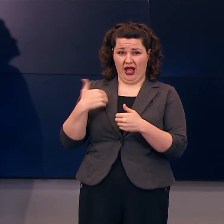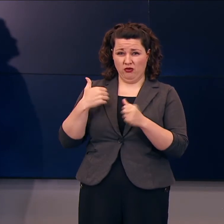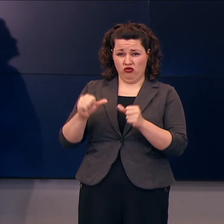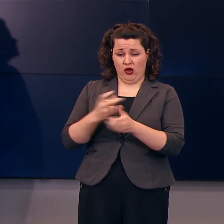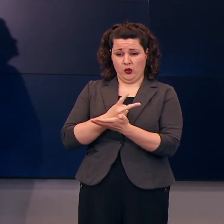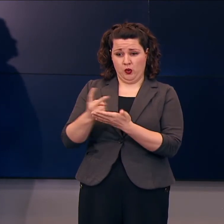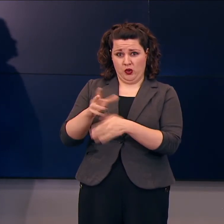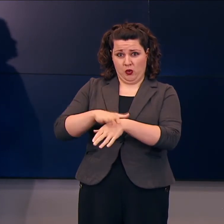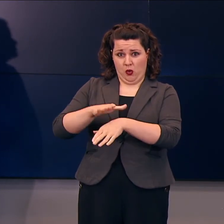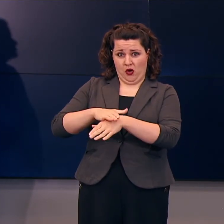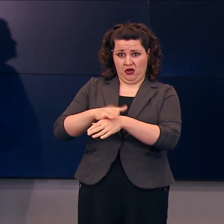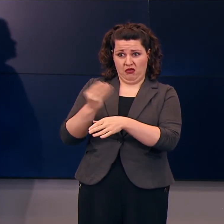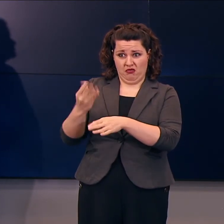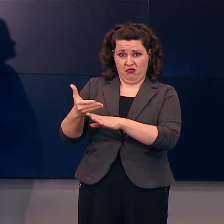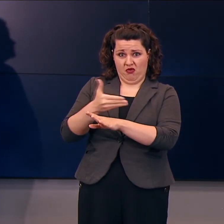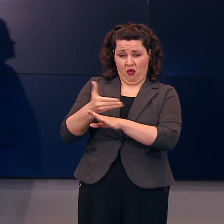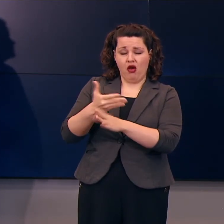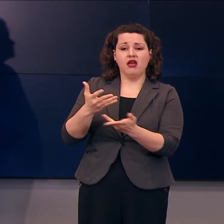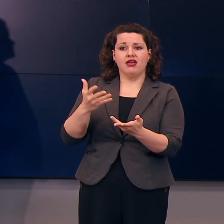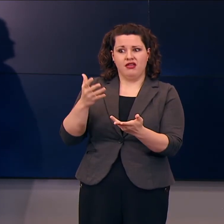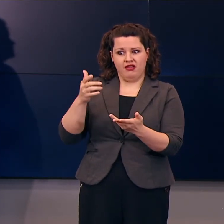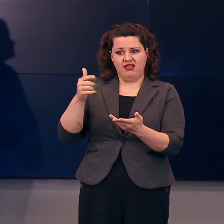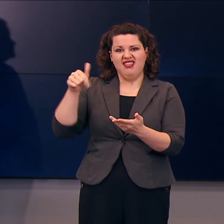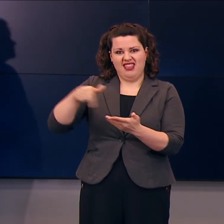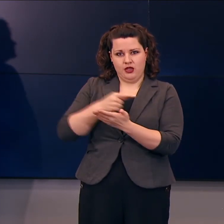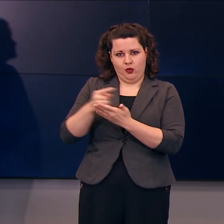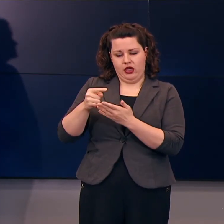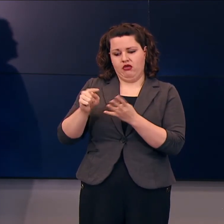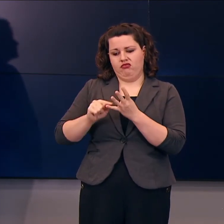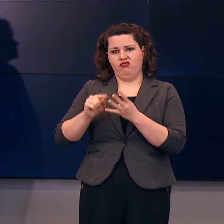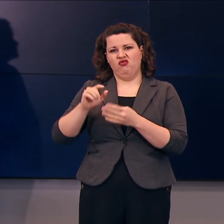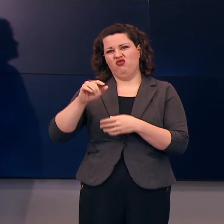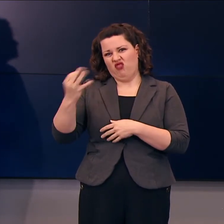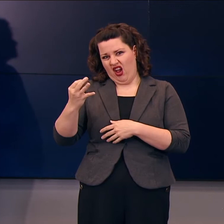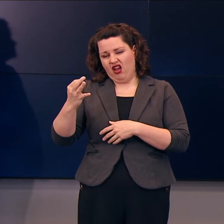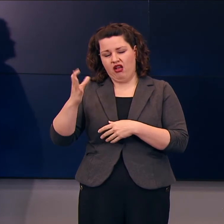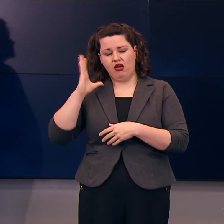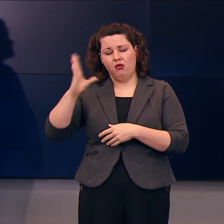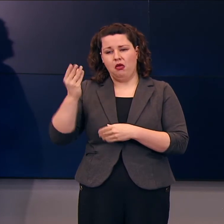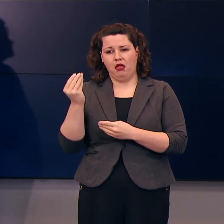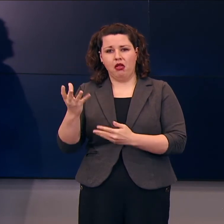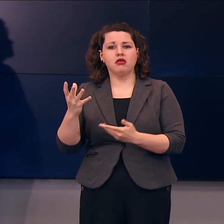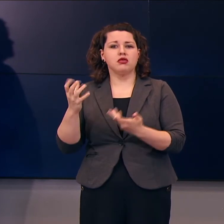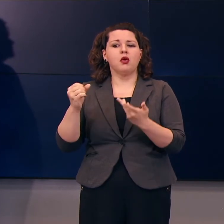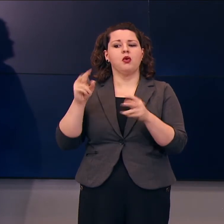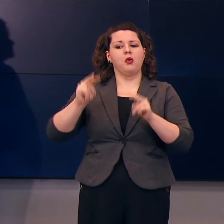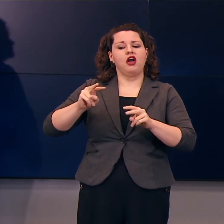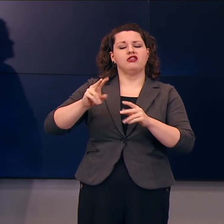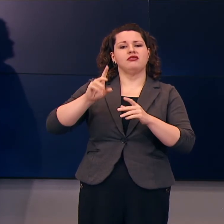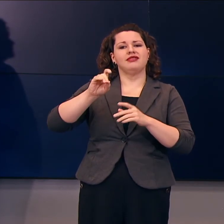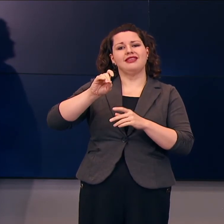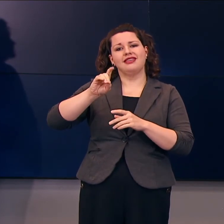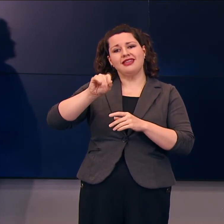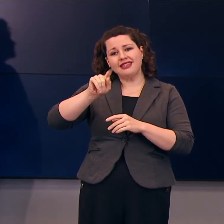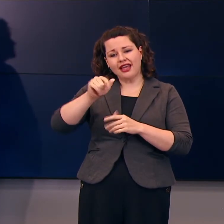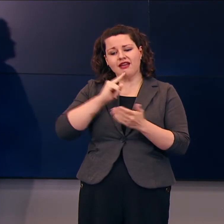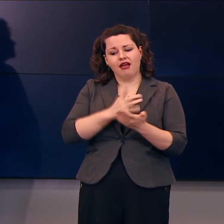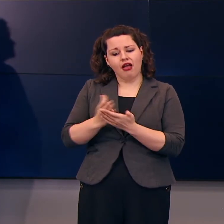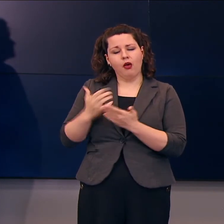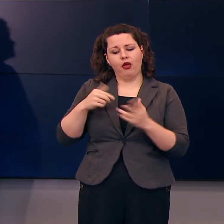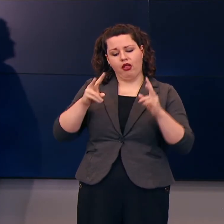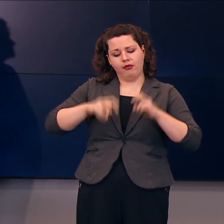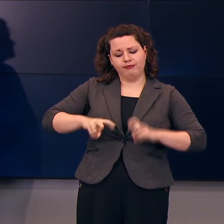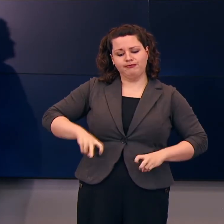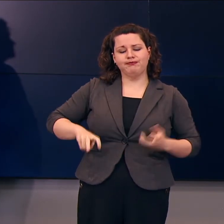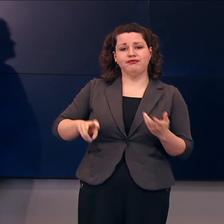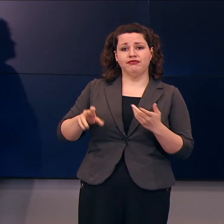try to give them a two-week notice, which would actually be at the end of this week. And so we'll be watching the data and sitting down with the team, the Department of Public